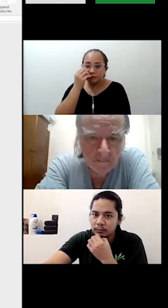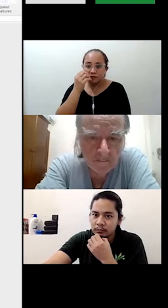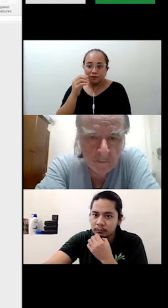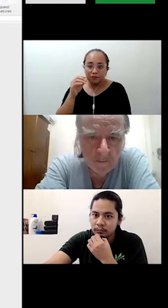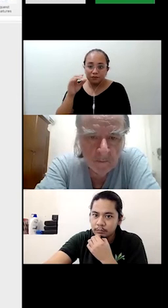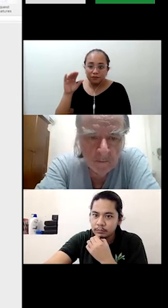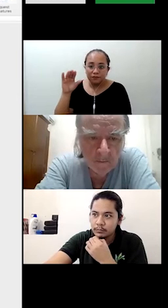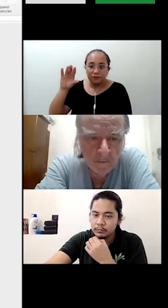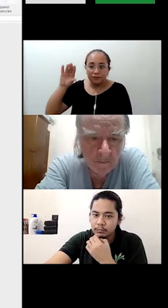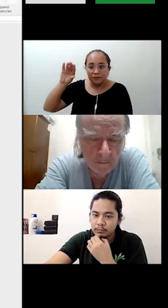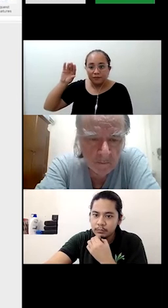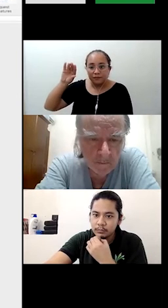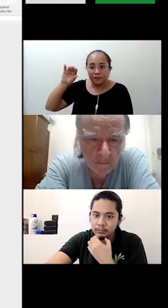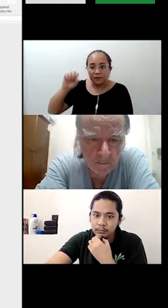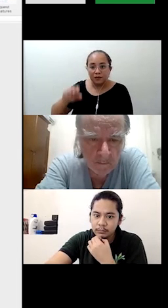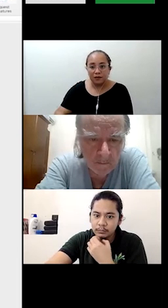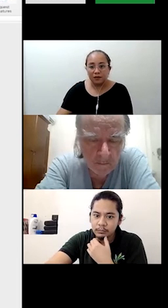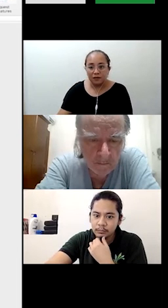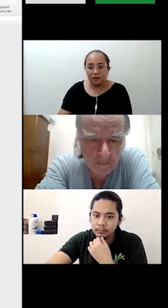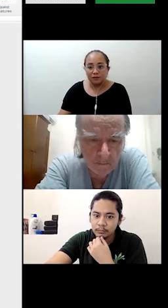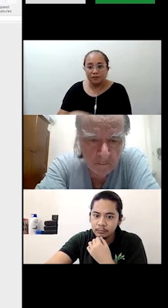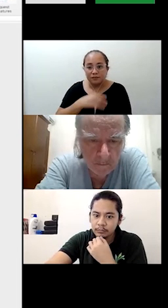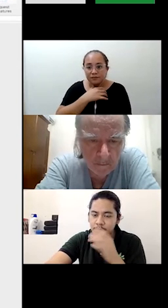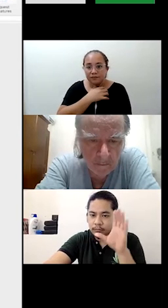Yami is raising her hand.